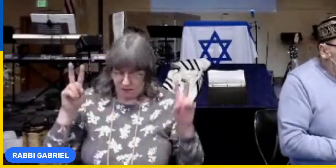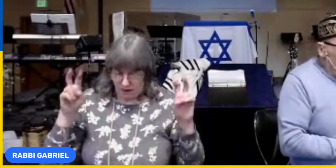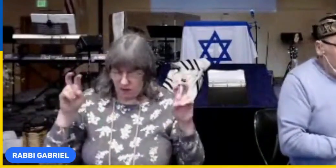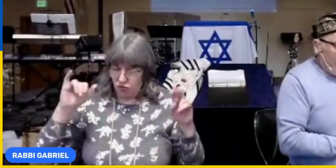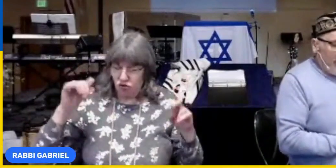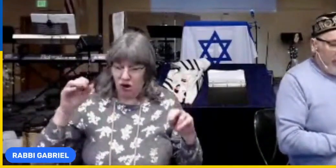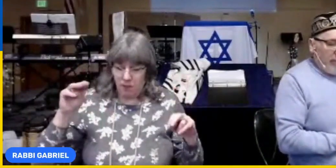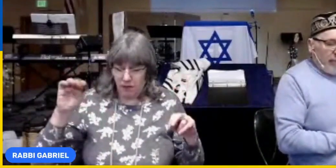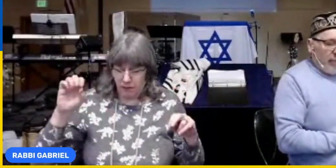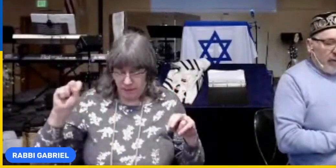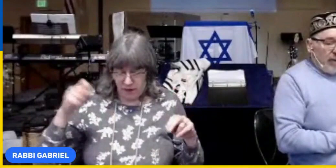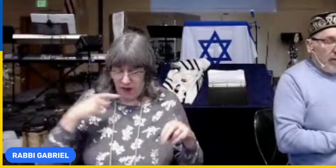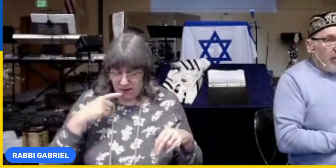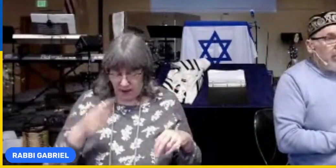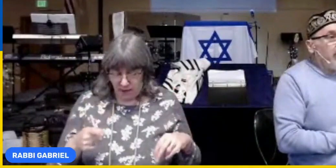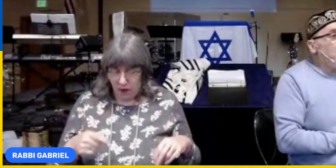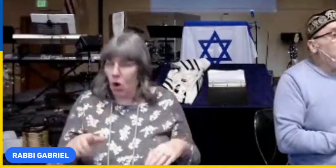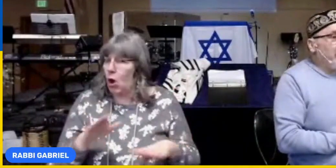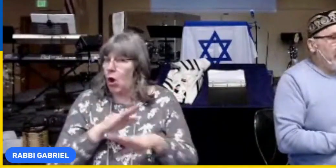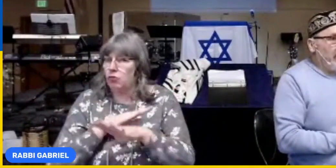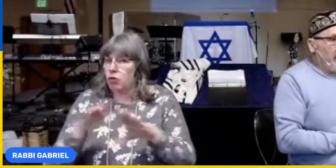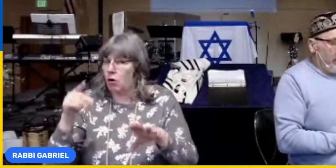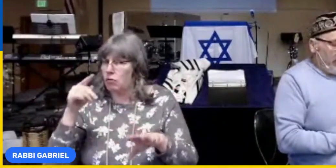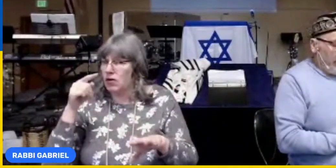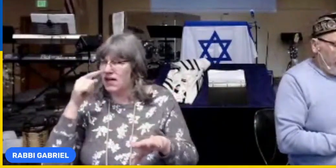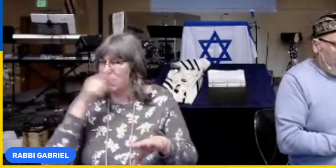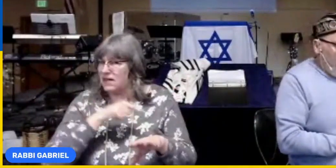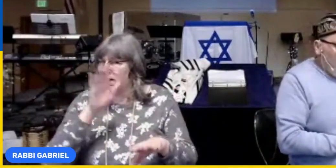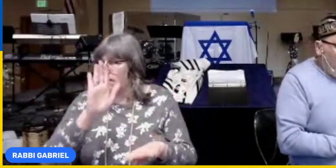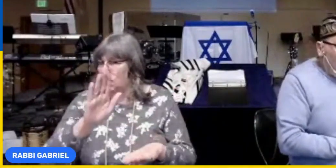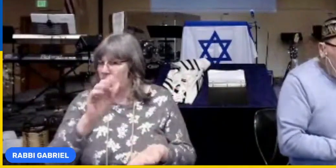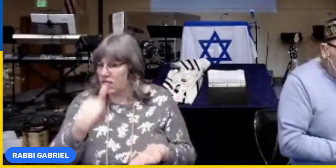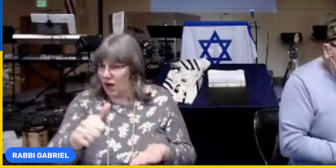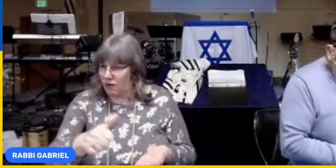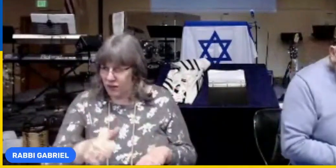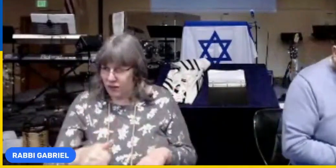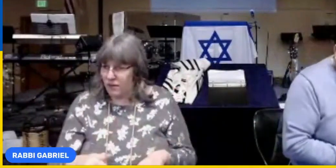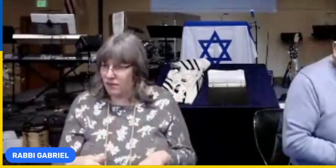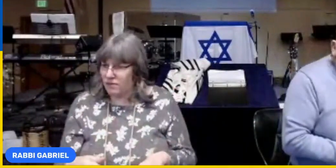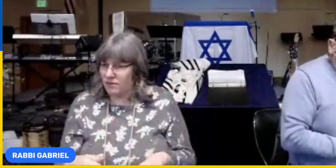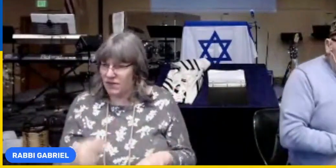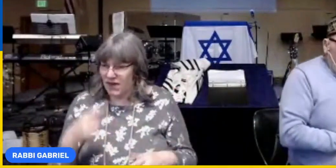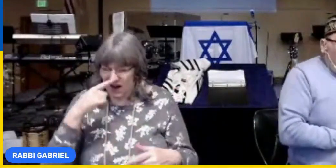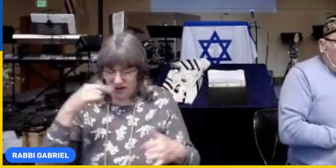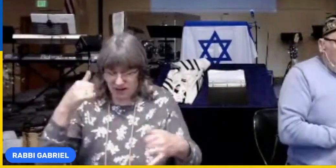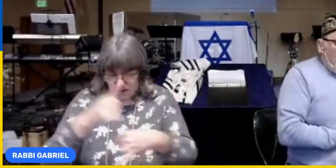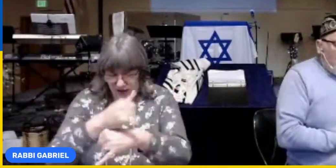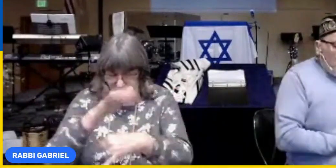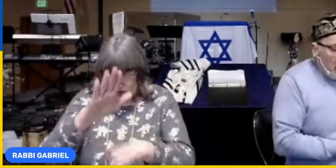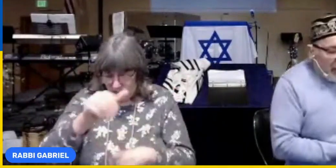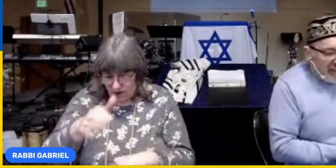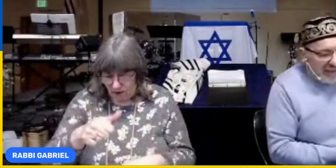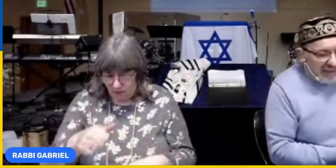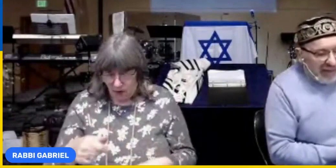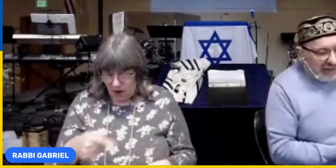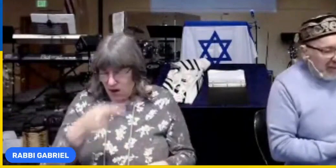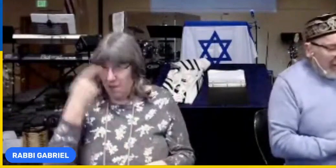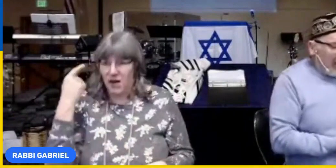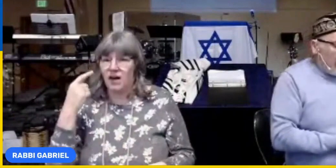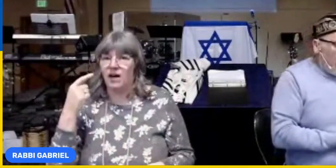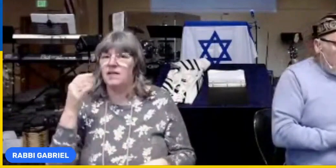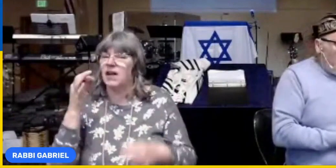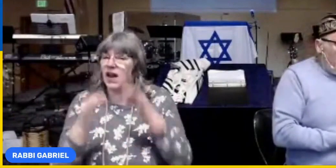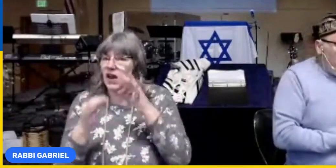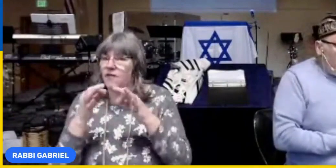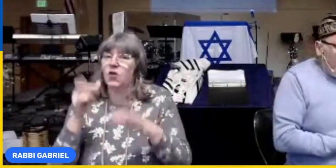word says, but do it. For whoever hears the word but doesn't do what it says